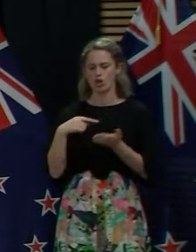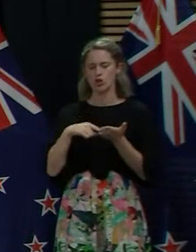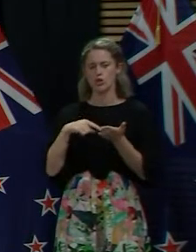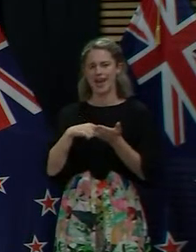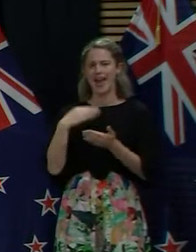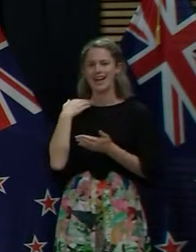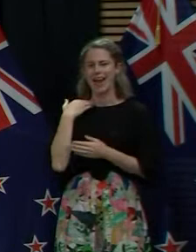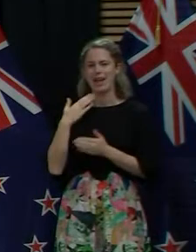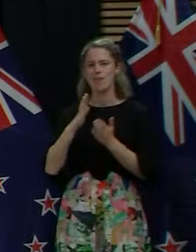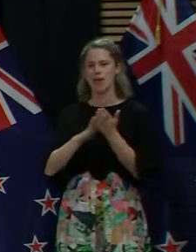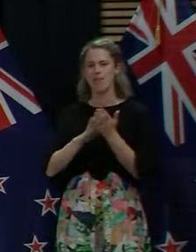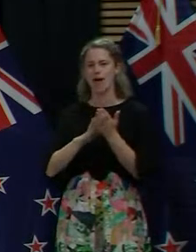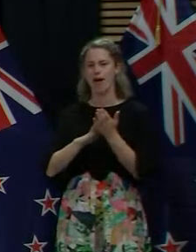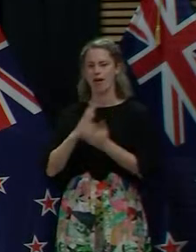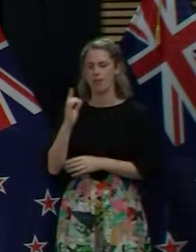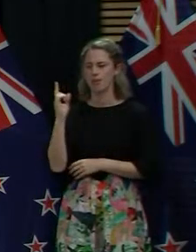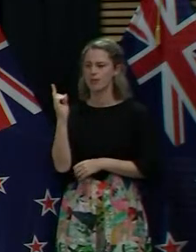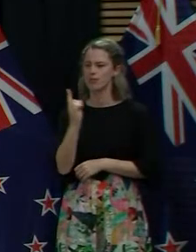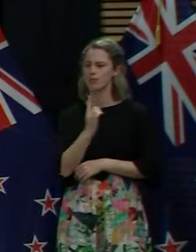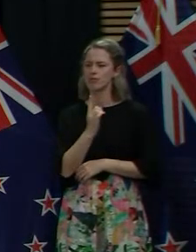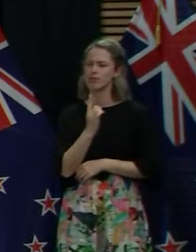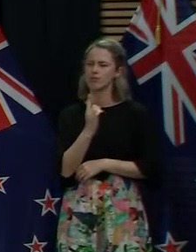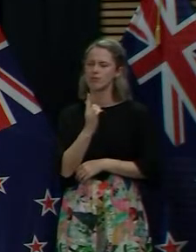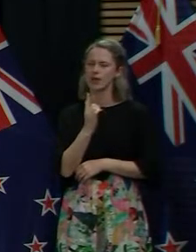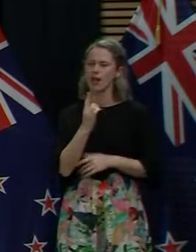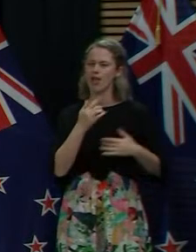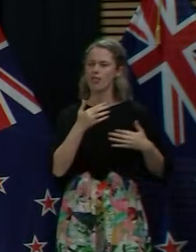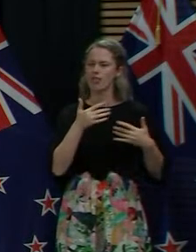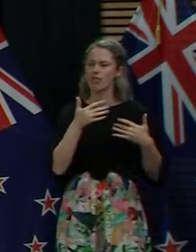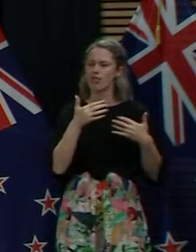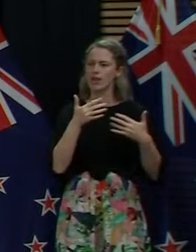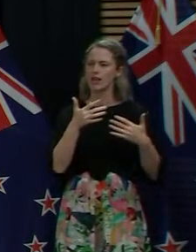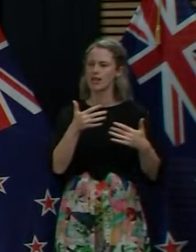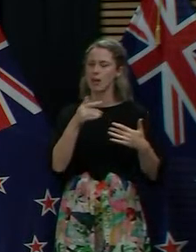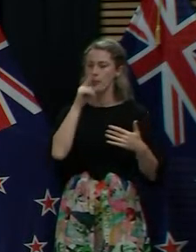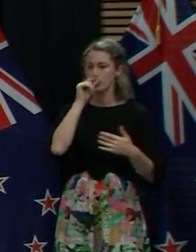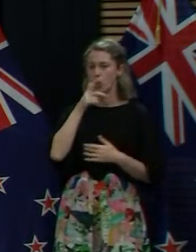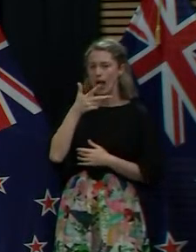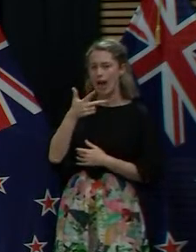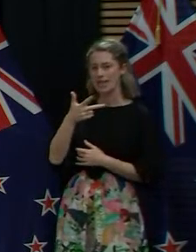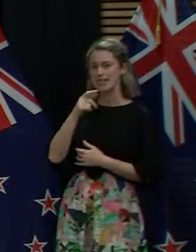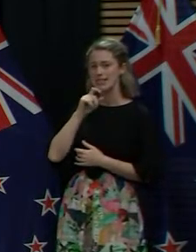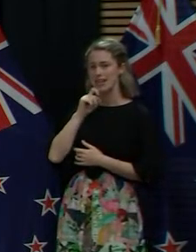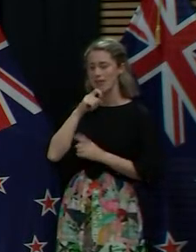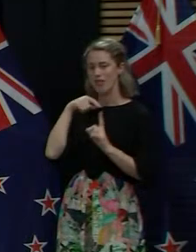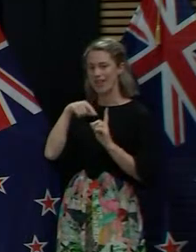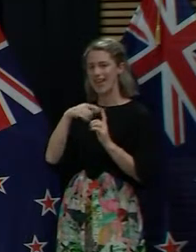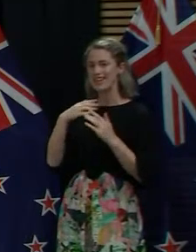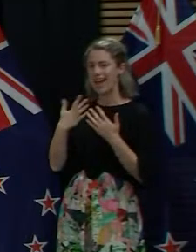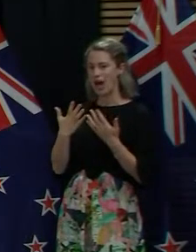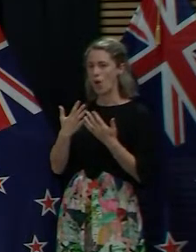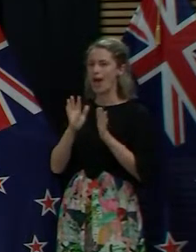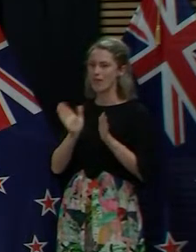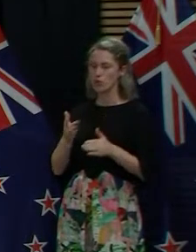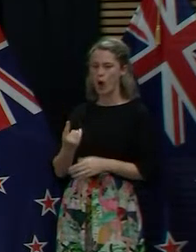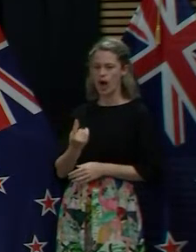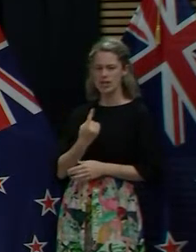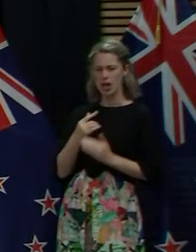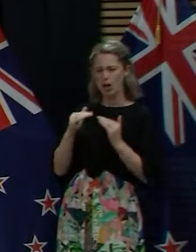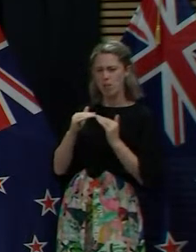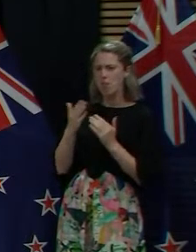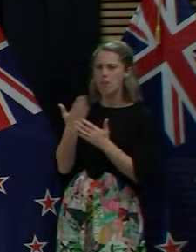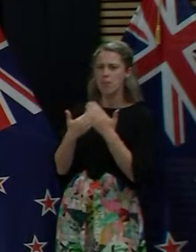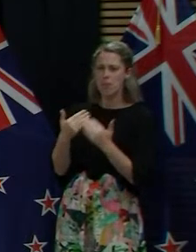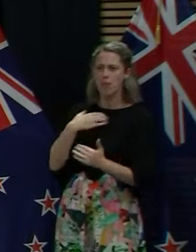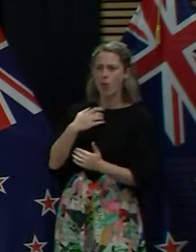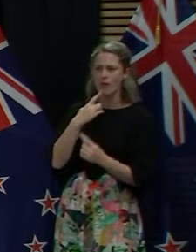gang members that led to perhaps up to 8 staff members at Middlemore having self-isolate at home. Do you know anything about that,